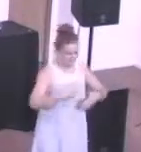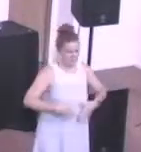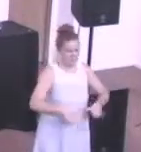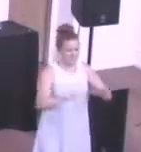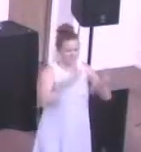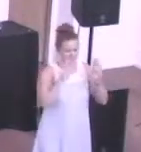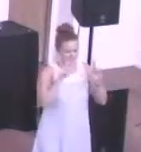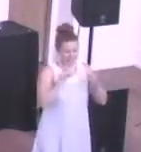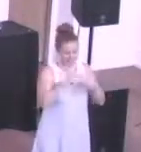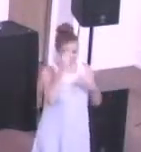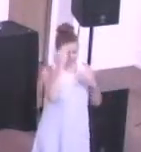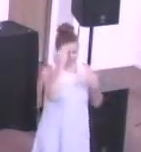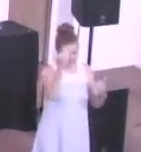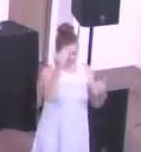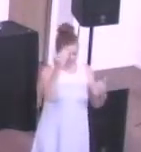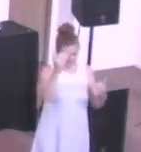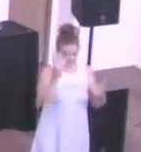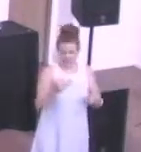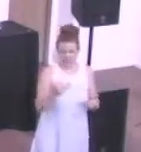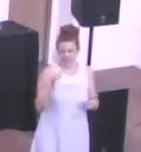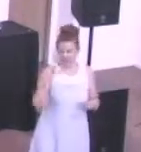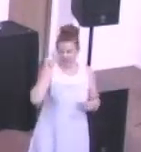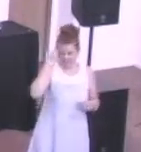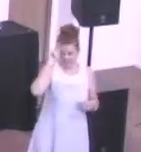Him. And He,